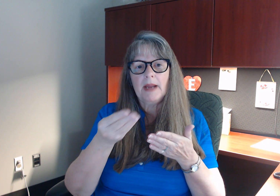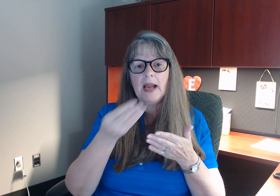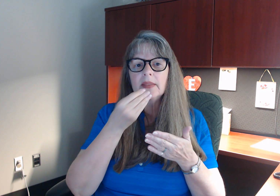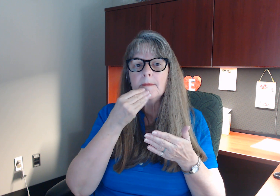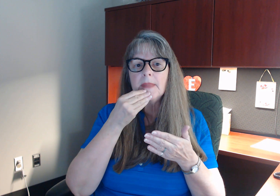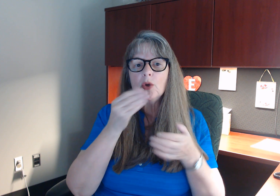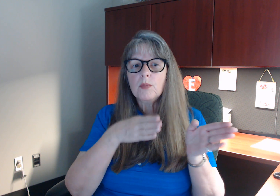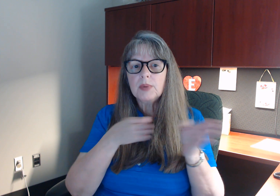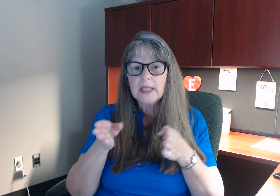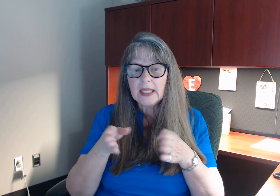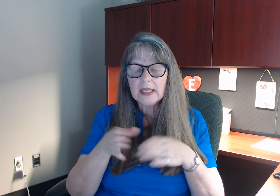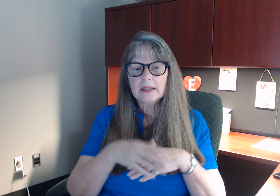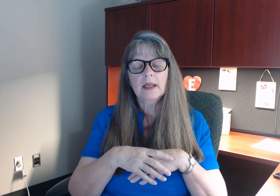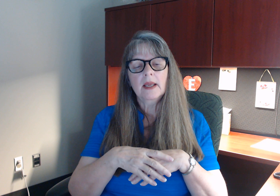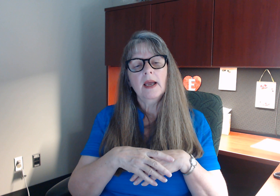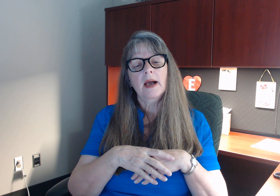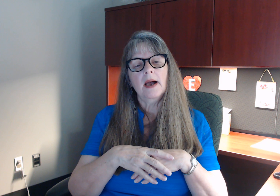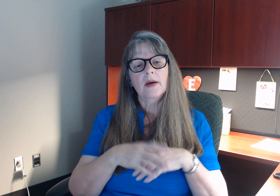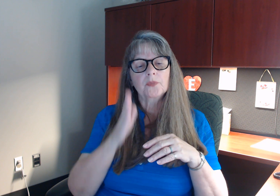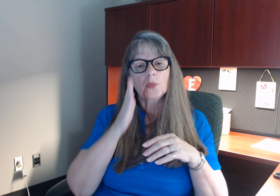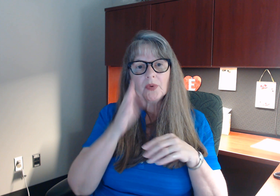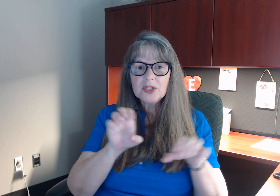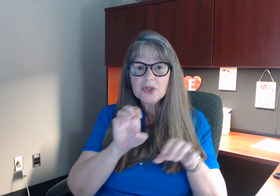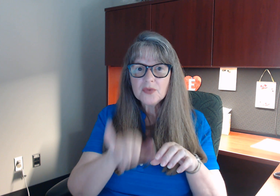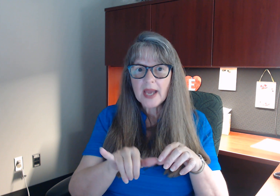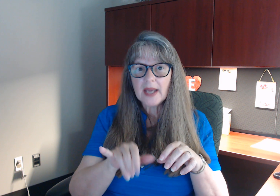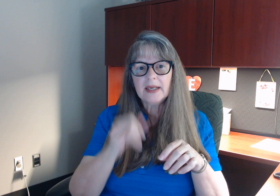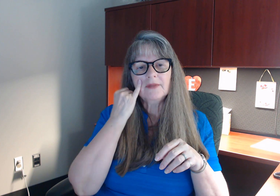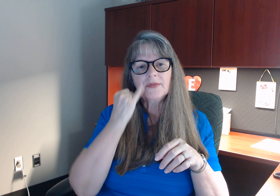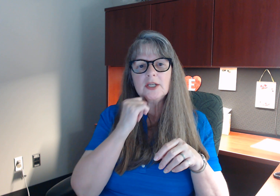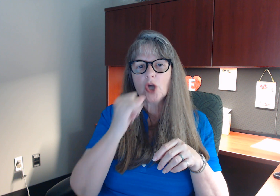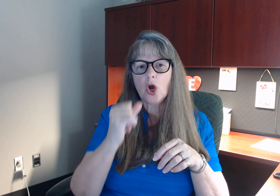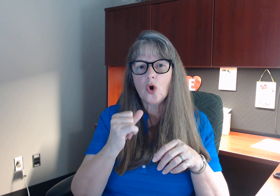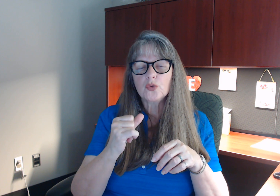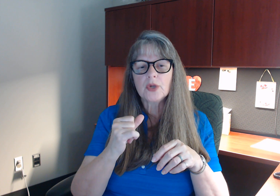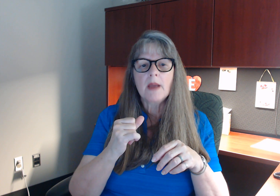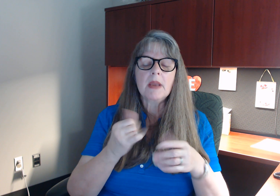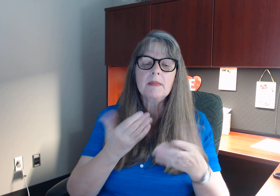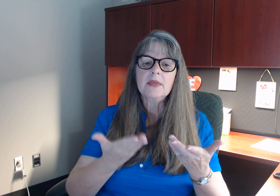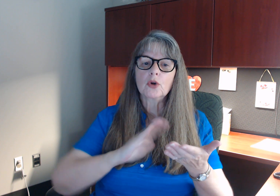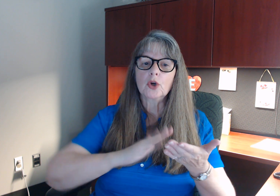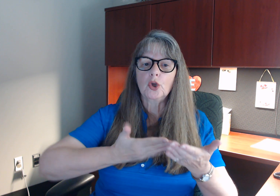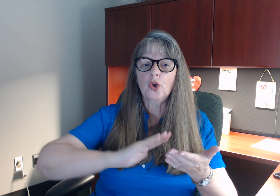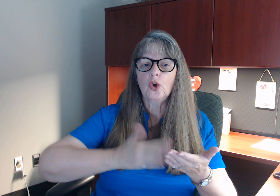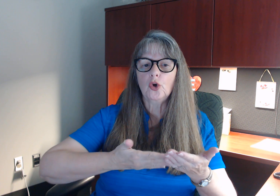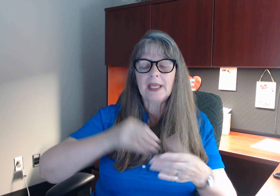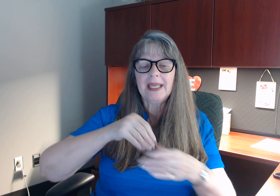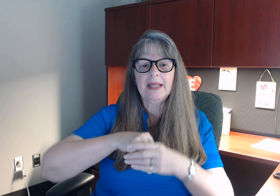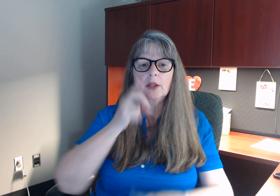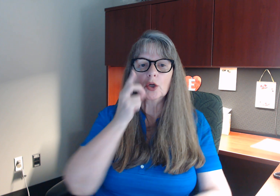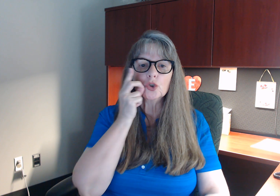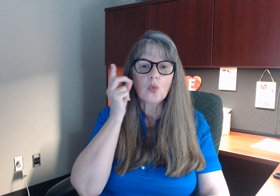the meal plan. Will they do that? And if they don't, maybe they're going to cook in their